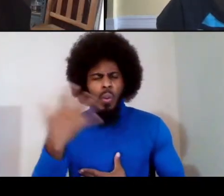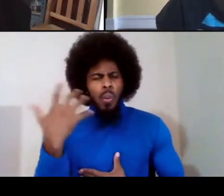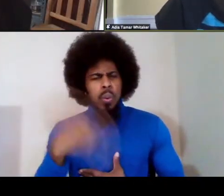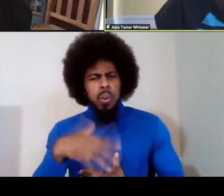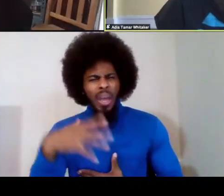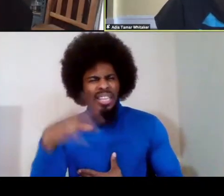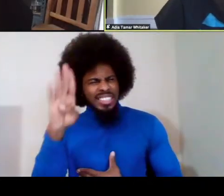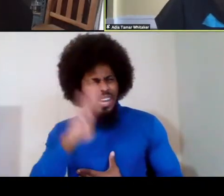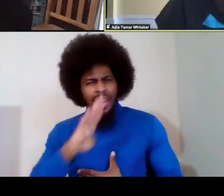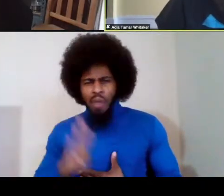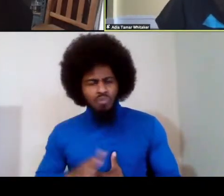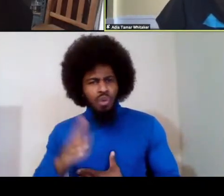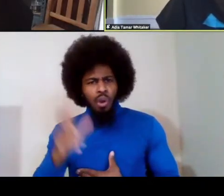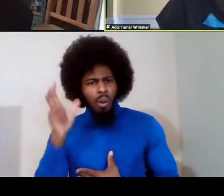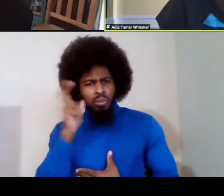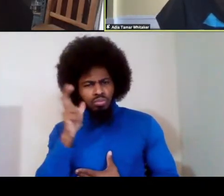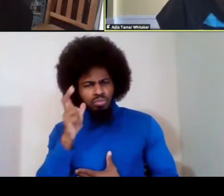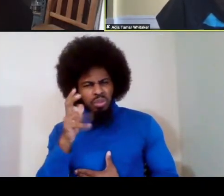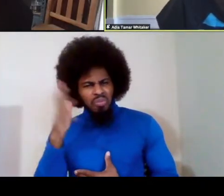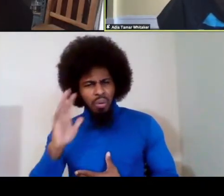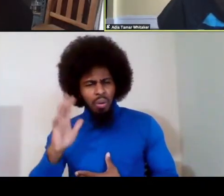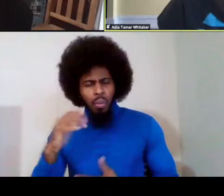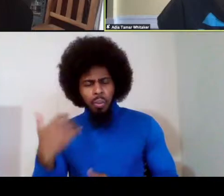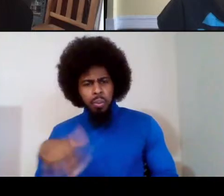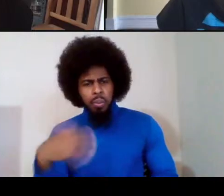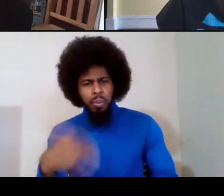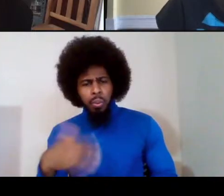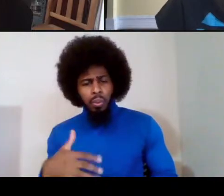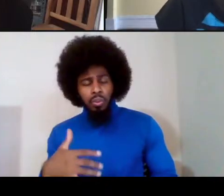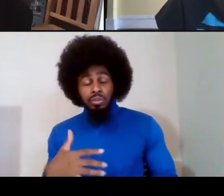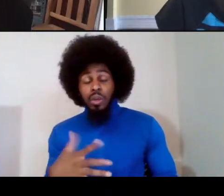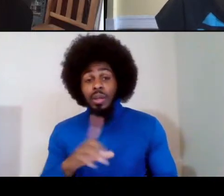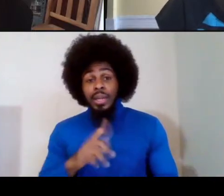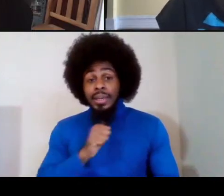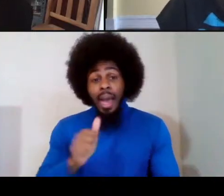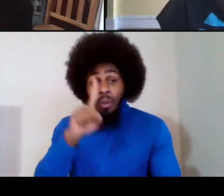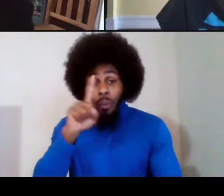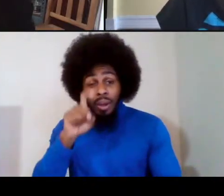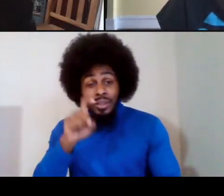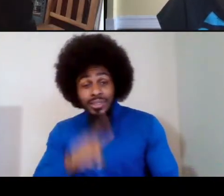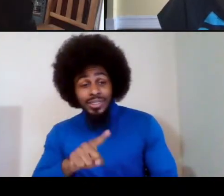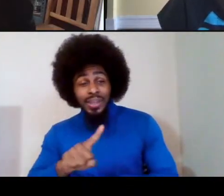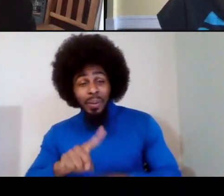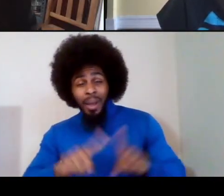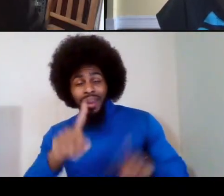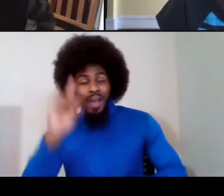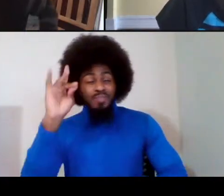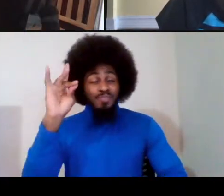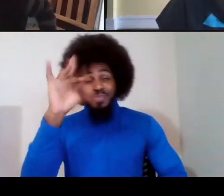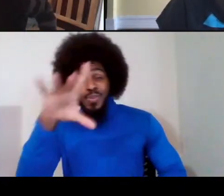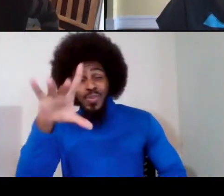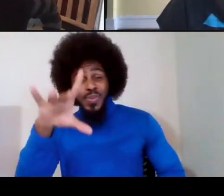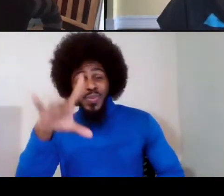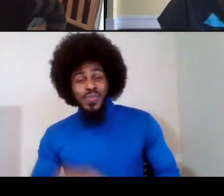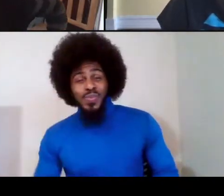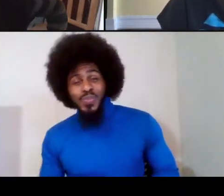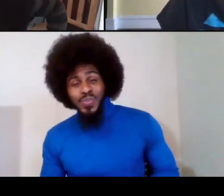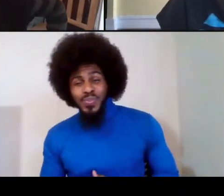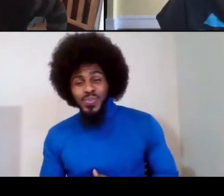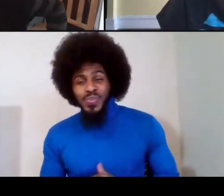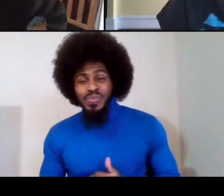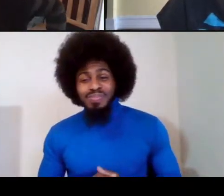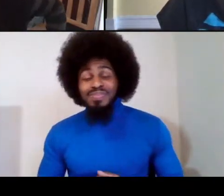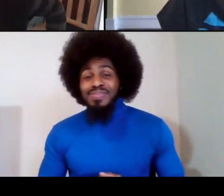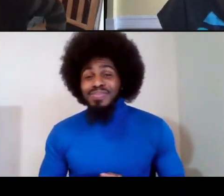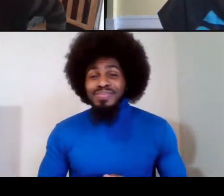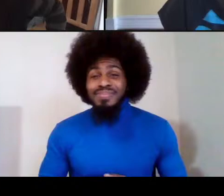That's right. That wasn't a question, that was just a nice big up. And wait, I'm gonna try to find it, but I can't find it now because I'm trying not to